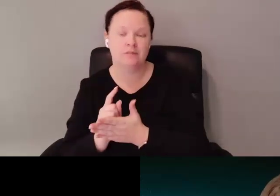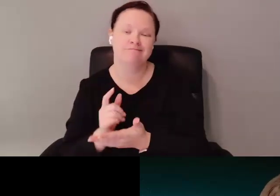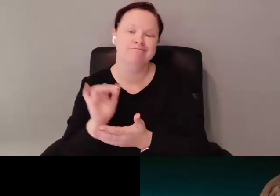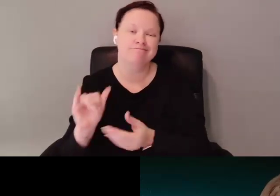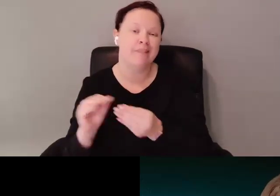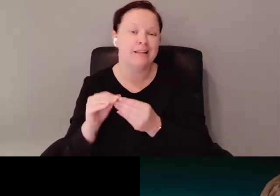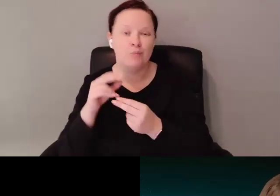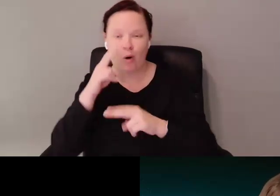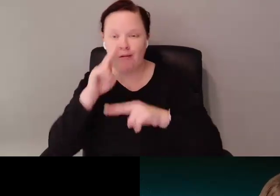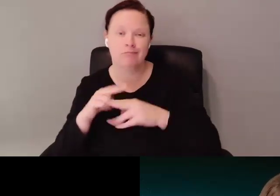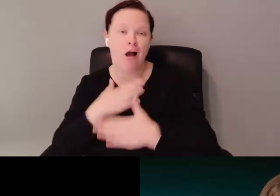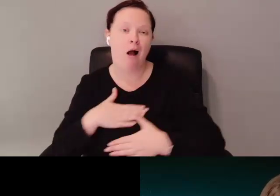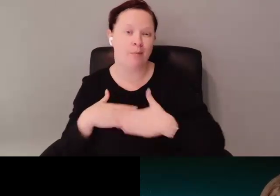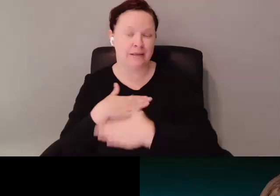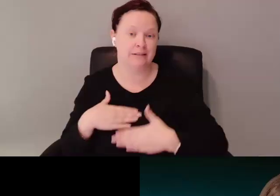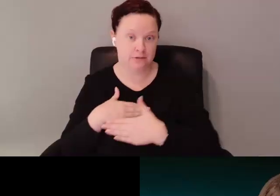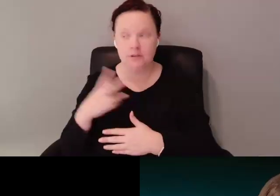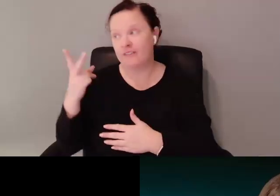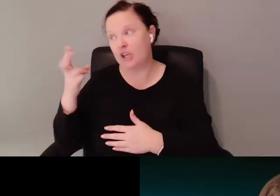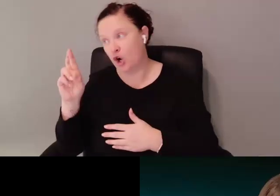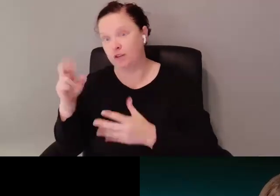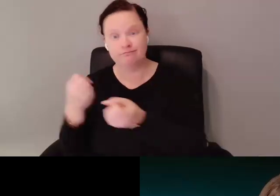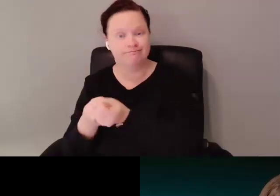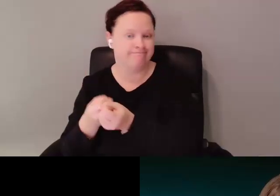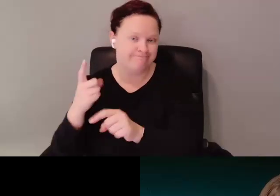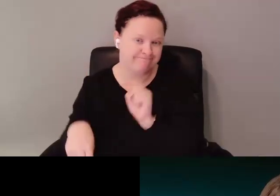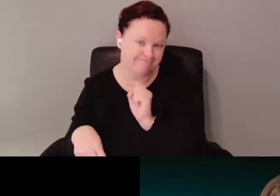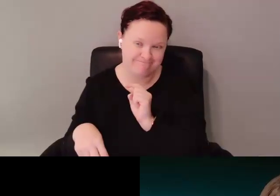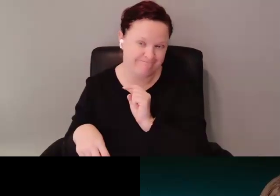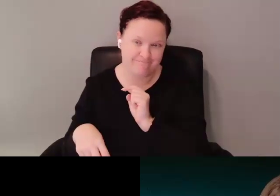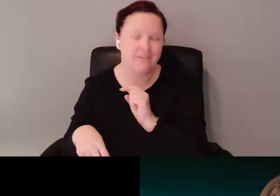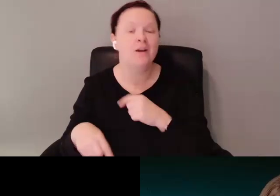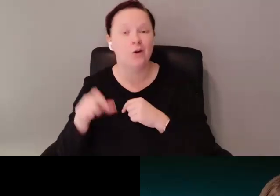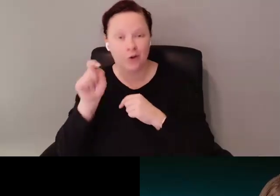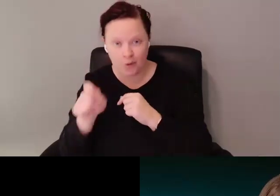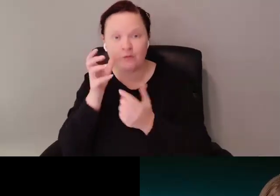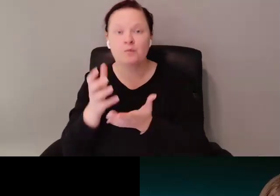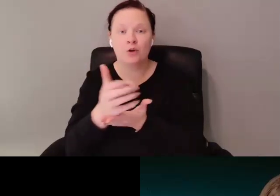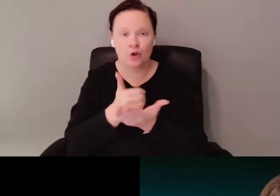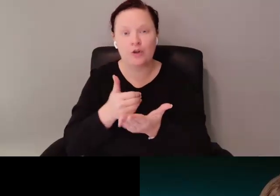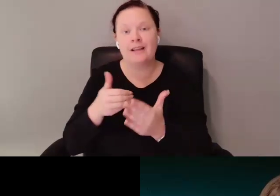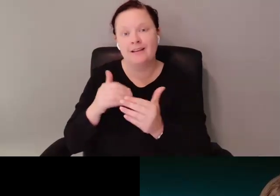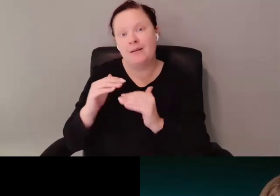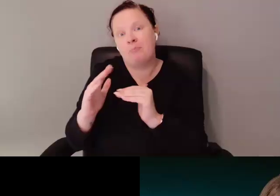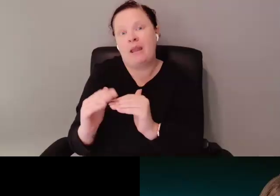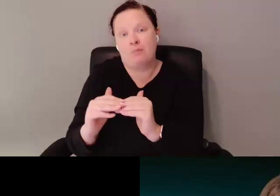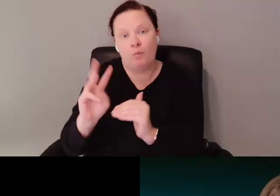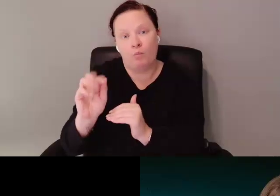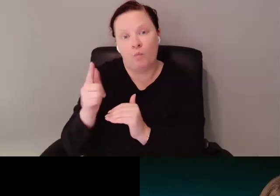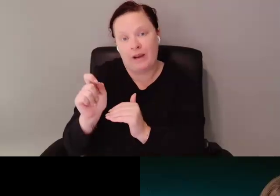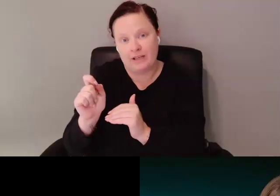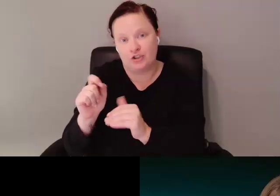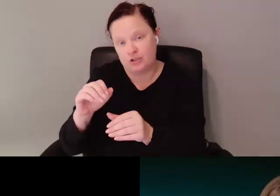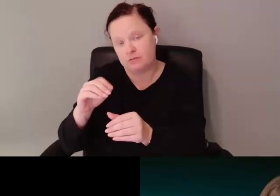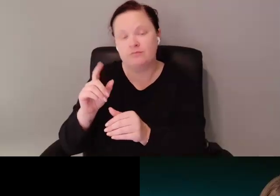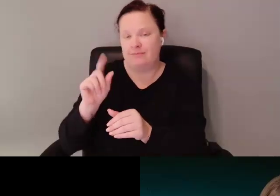voc rehab agency can't support it because you have to be making a competitive wage or minimum wage in at least the states that